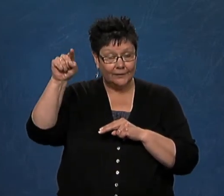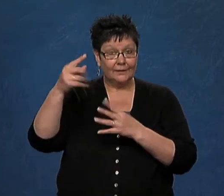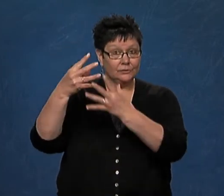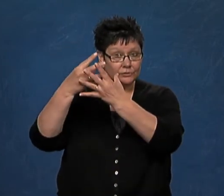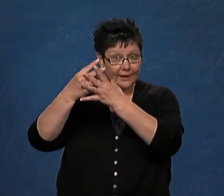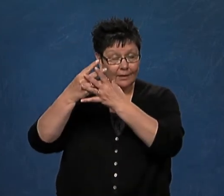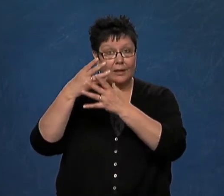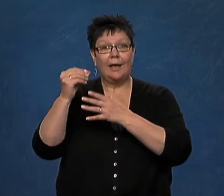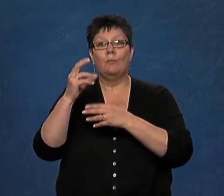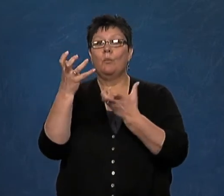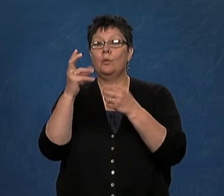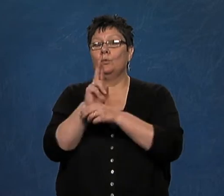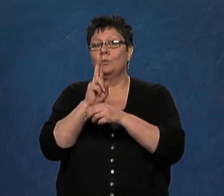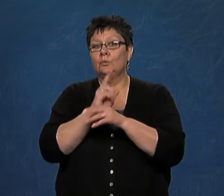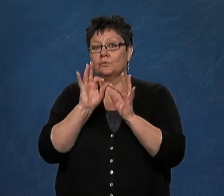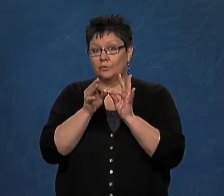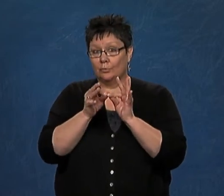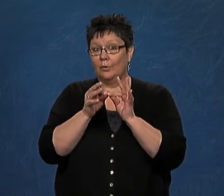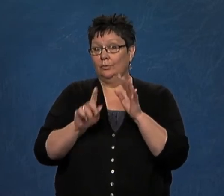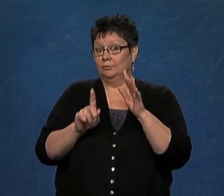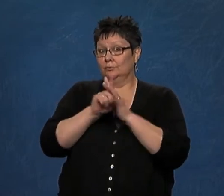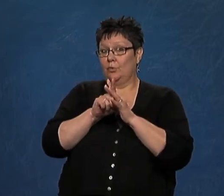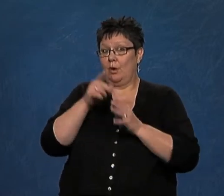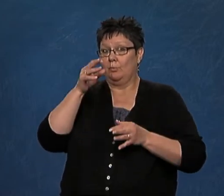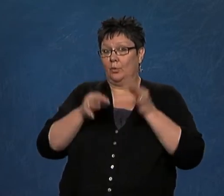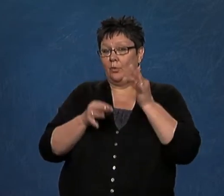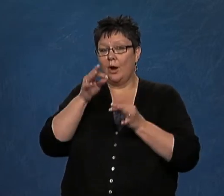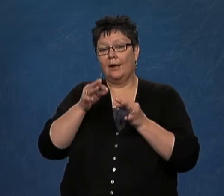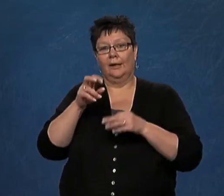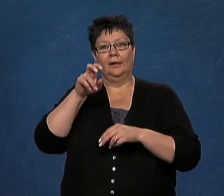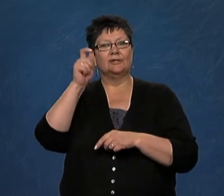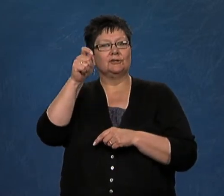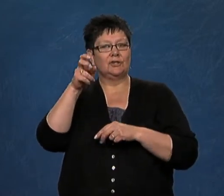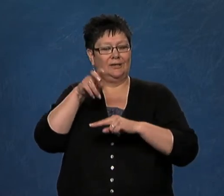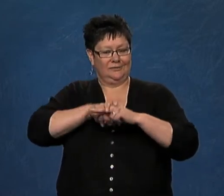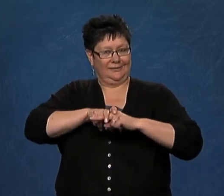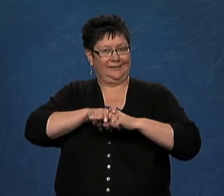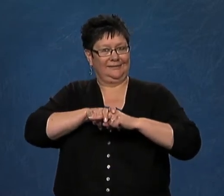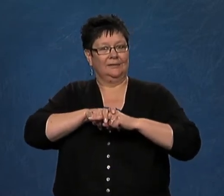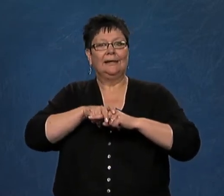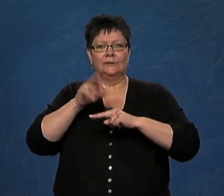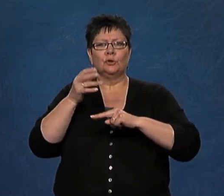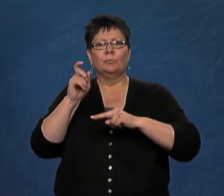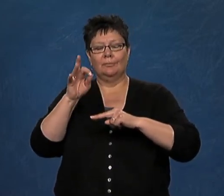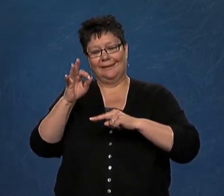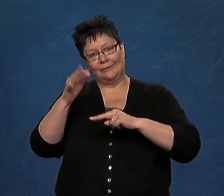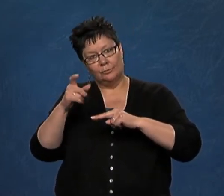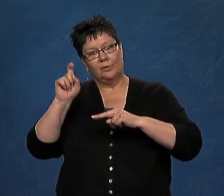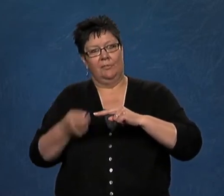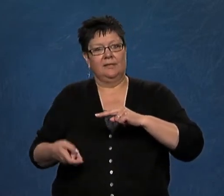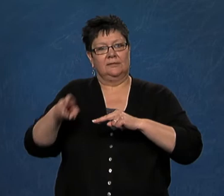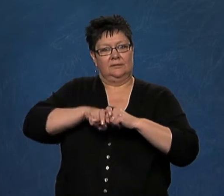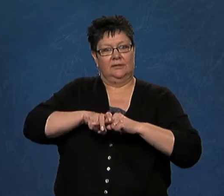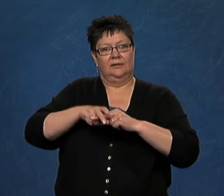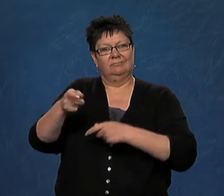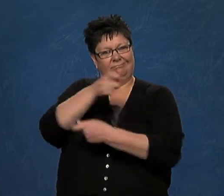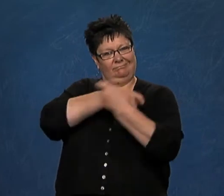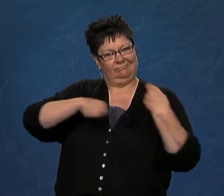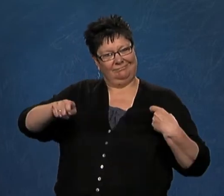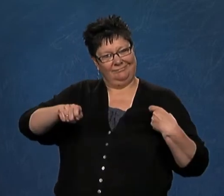table, and if you have a deaf prisoner and if you want to use the interpreter at court, the interpreter has to actually sit in the